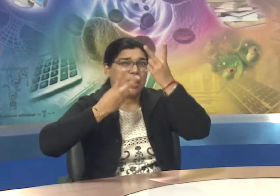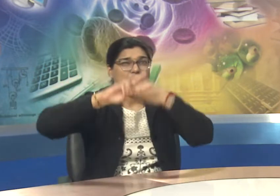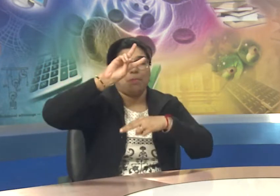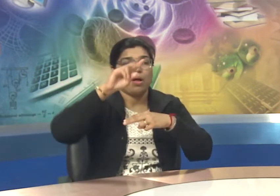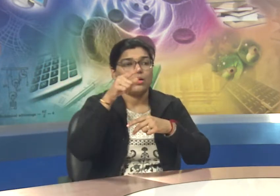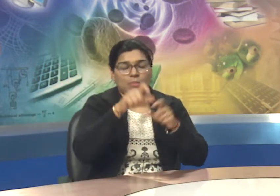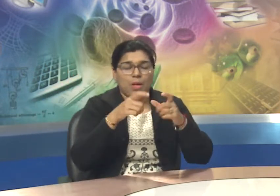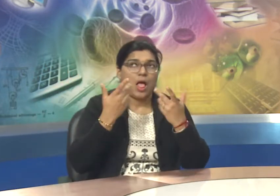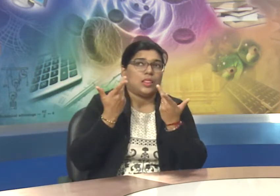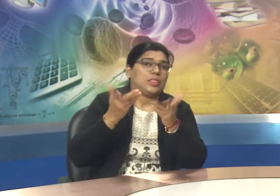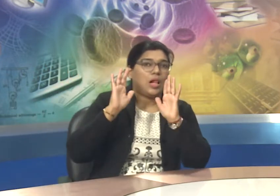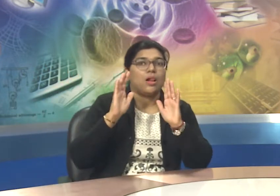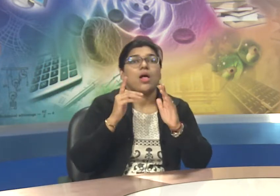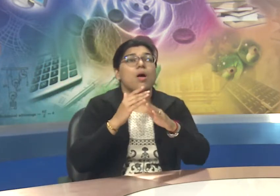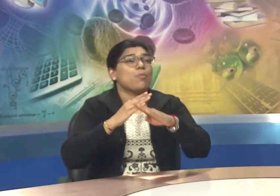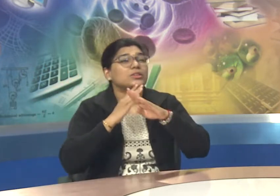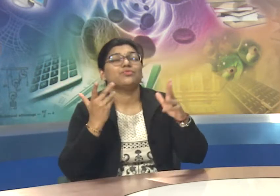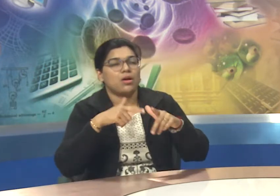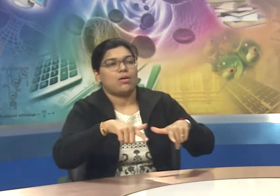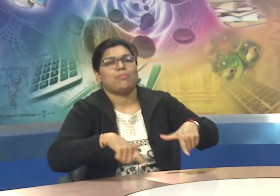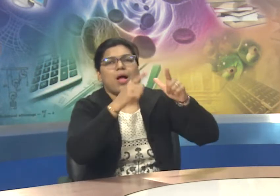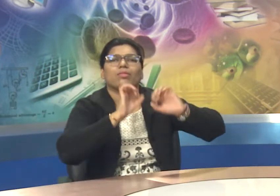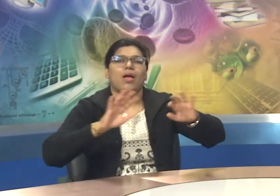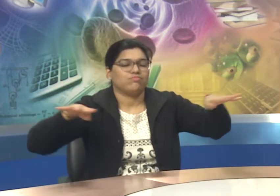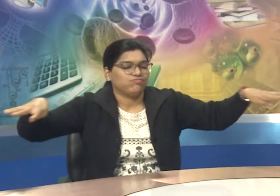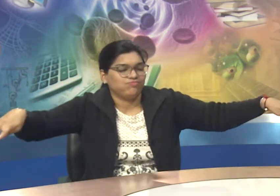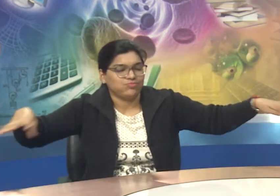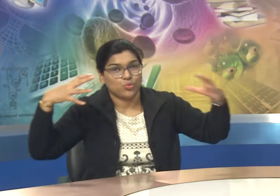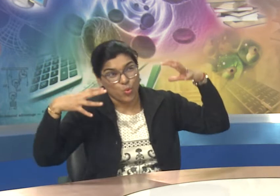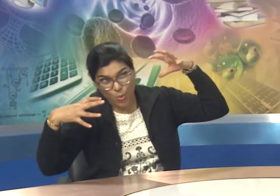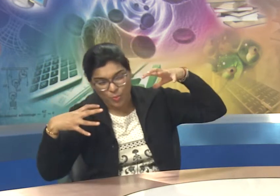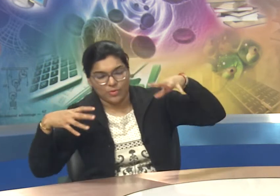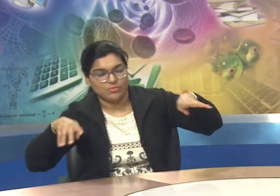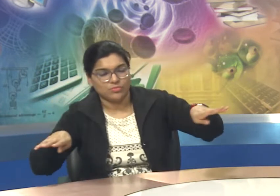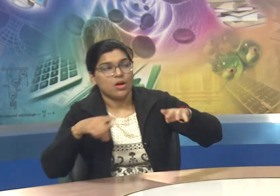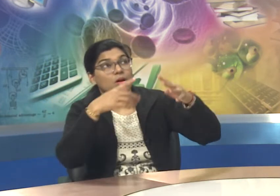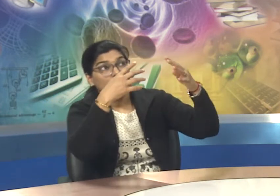In the hotter part